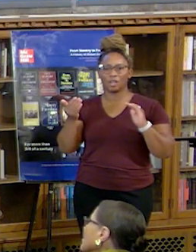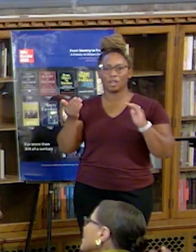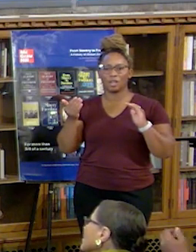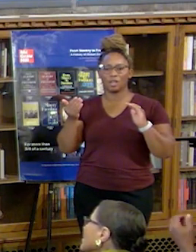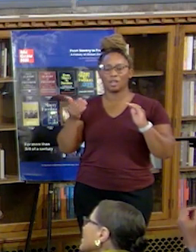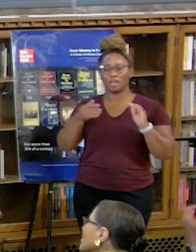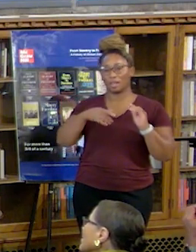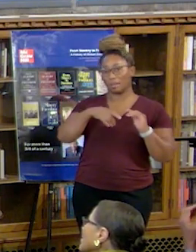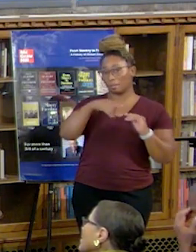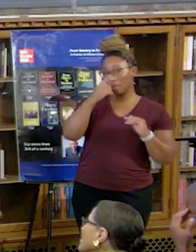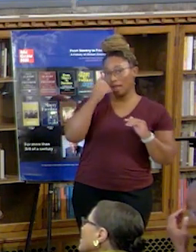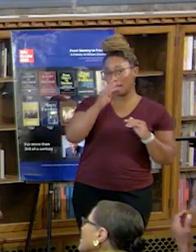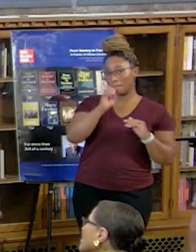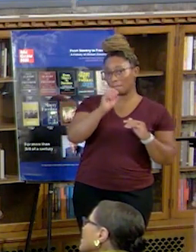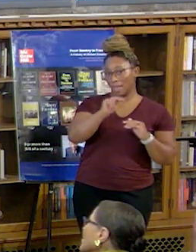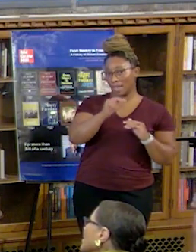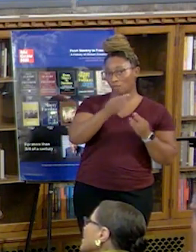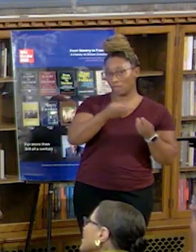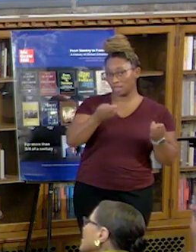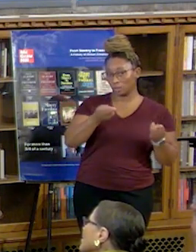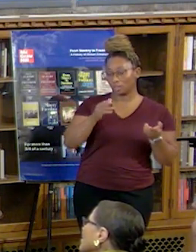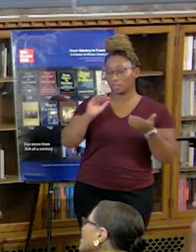and resources